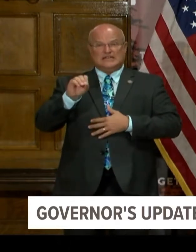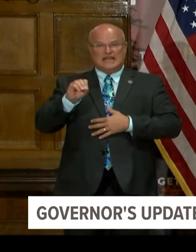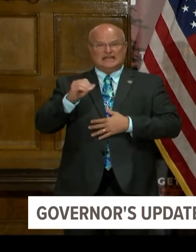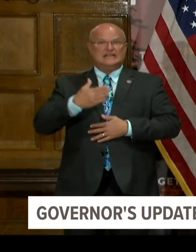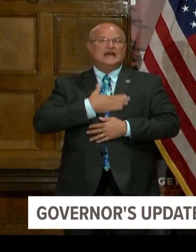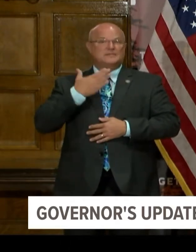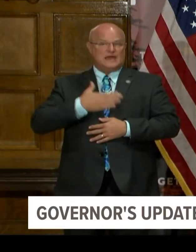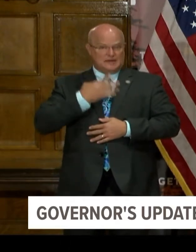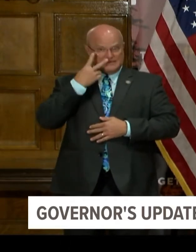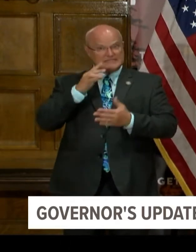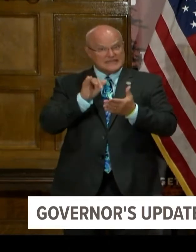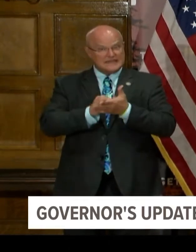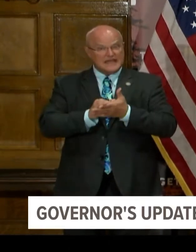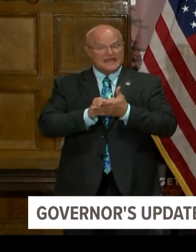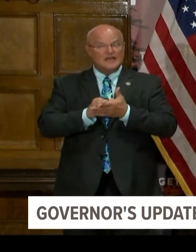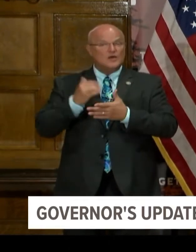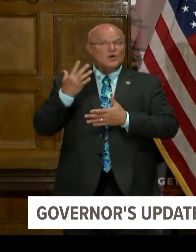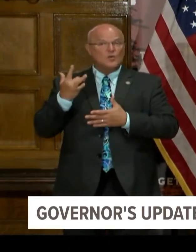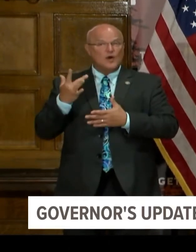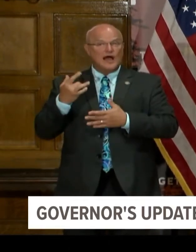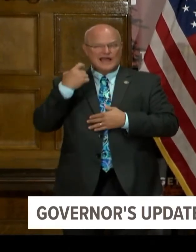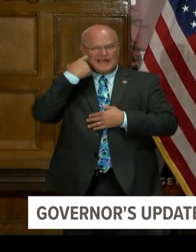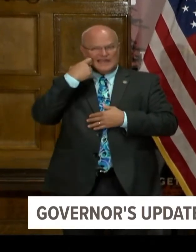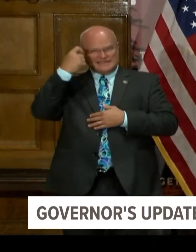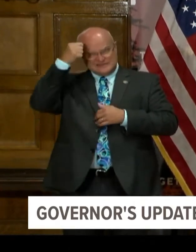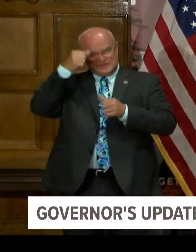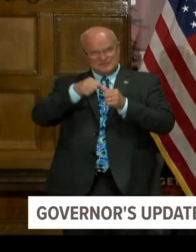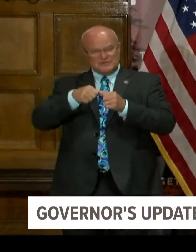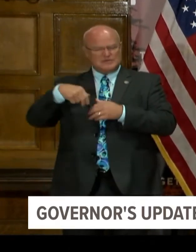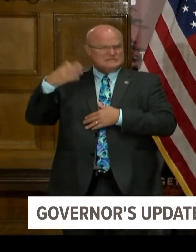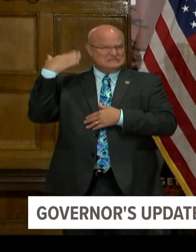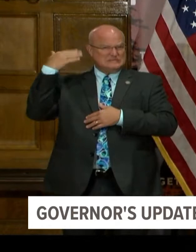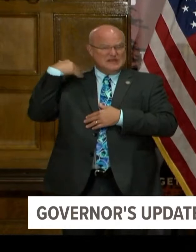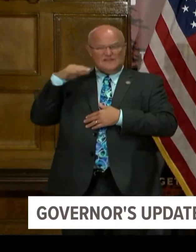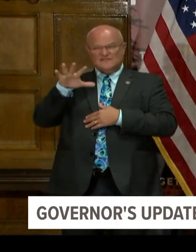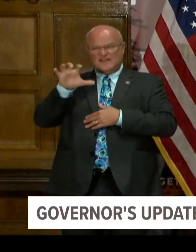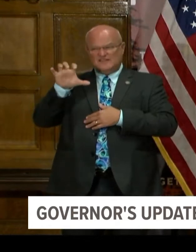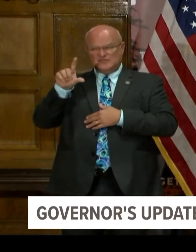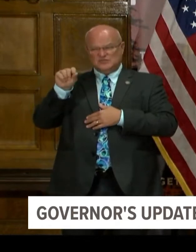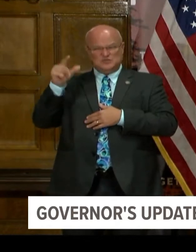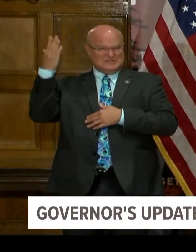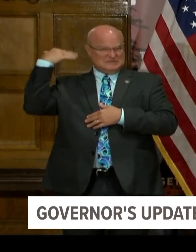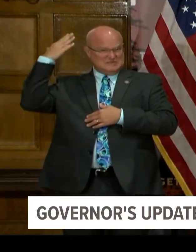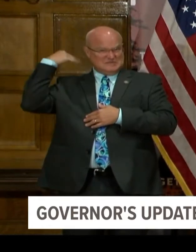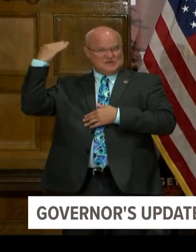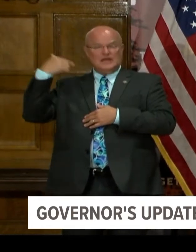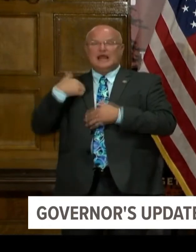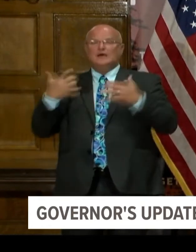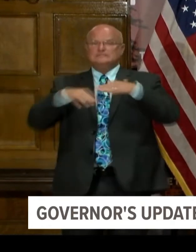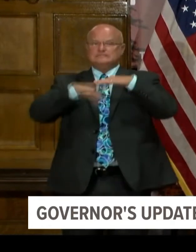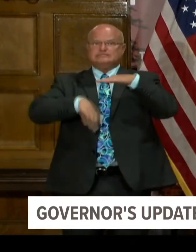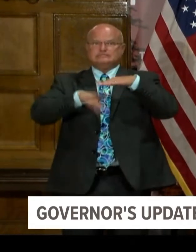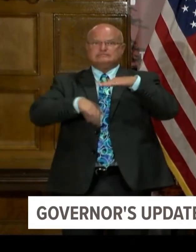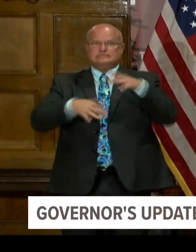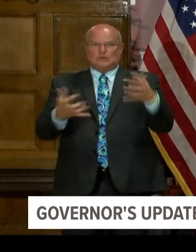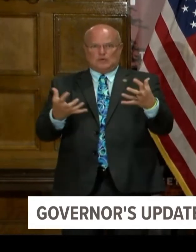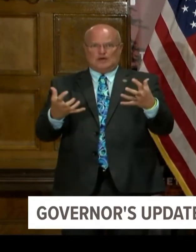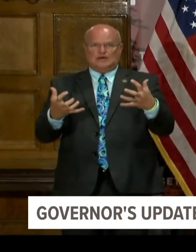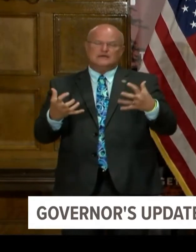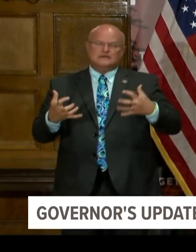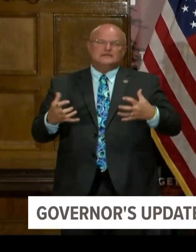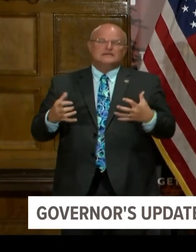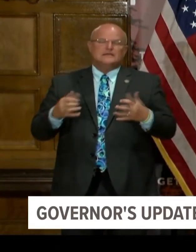I'm glad to see, because I just remember that high water mark of 520, and I want to stay under that,